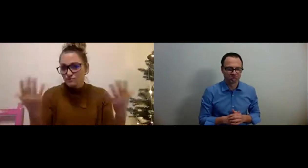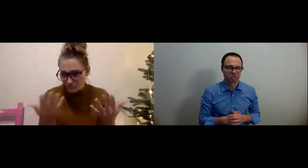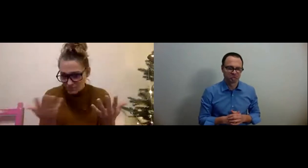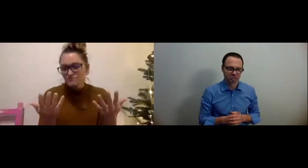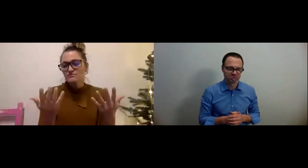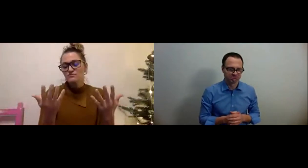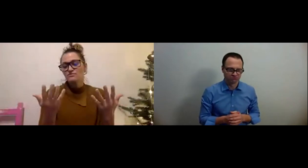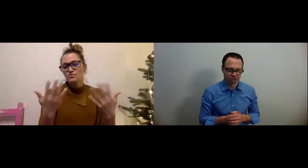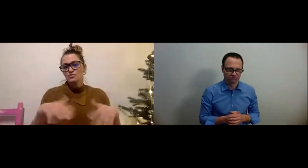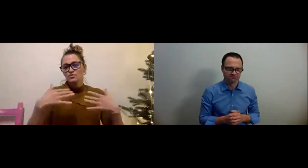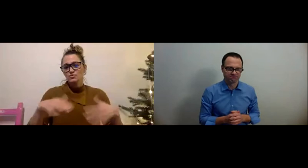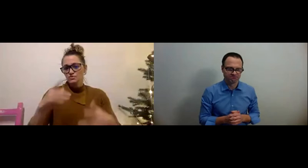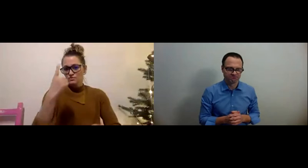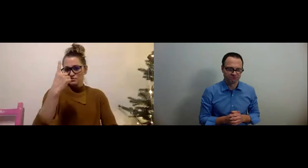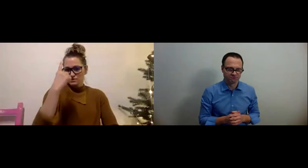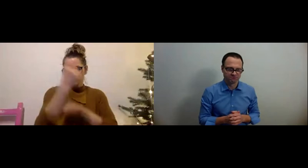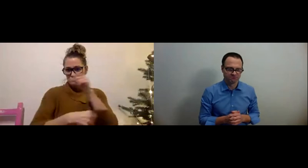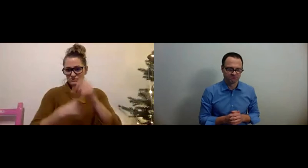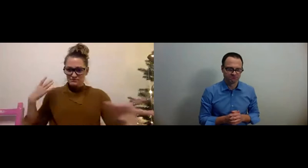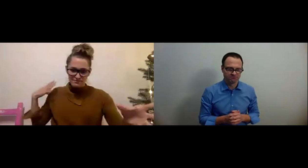today is a big day.